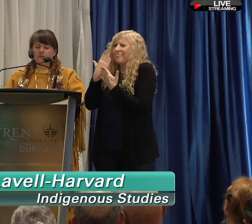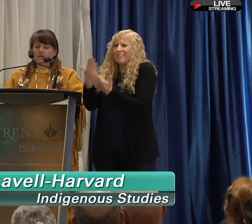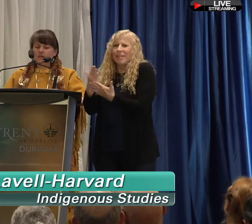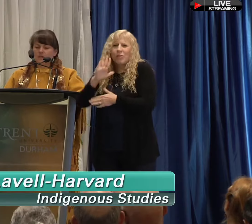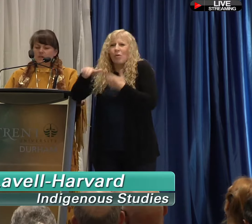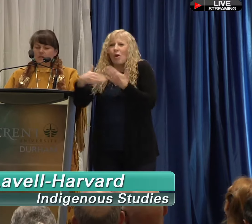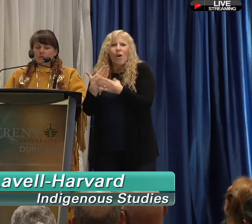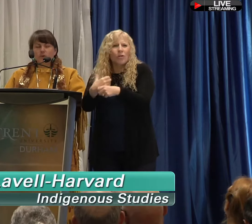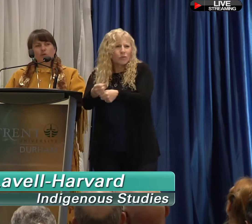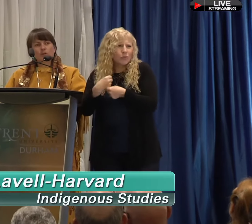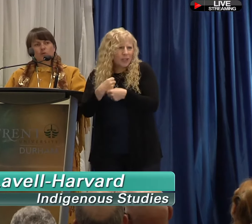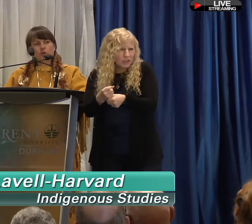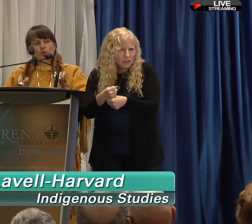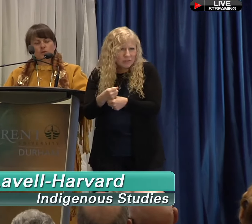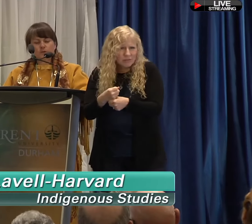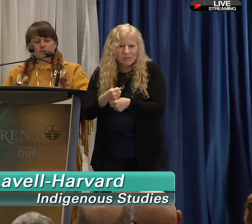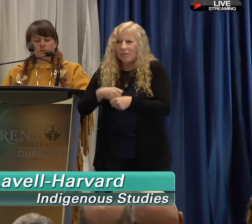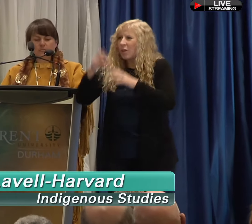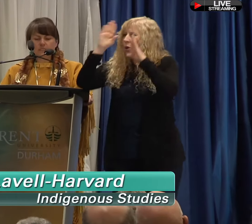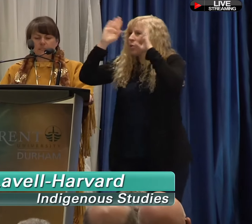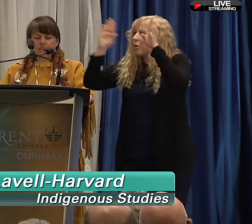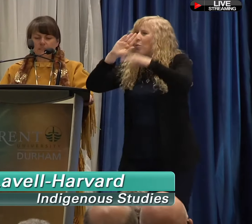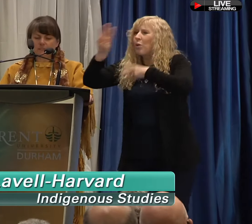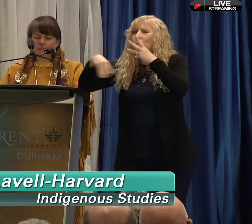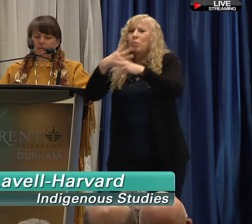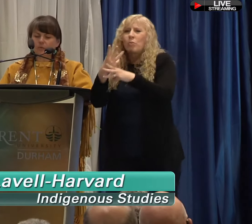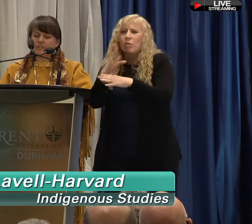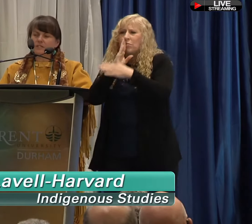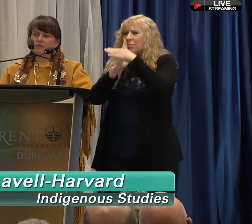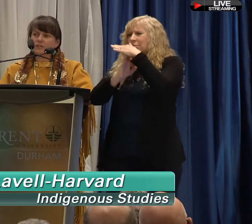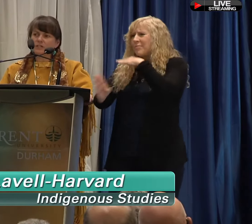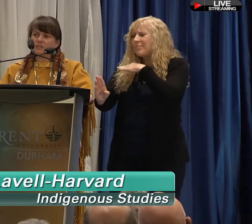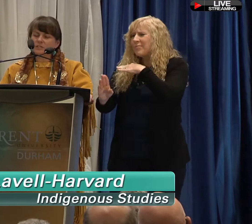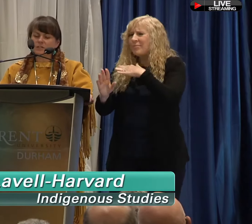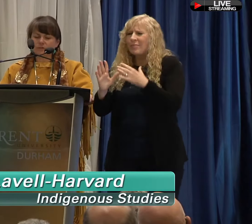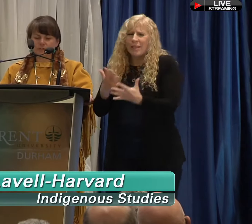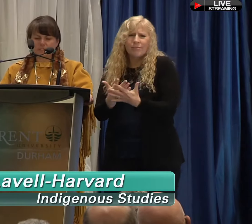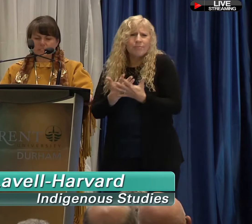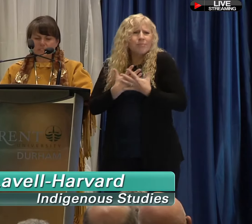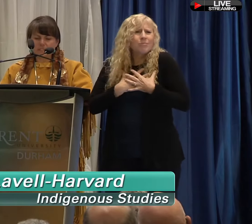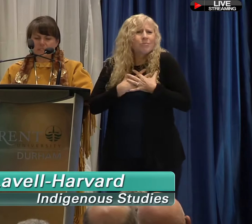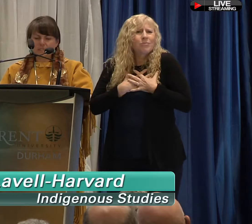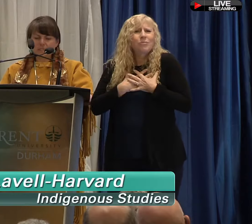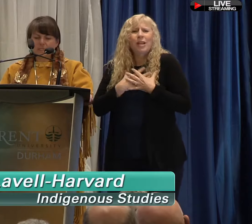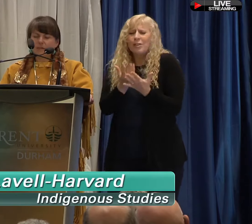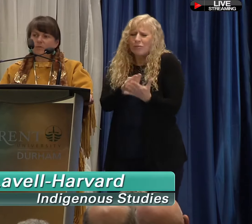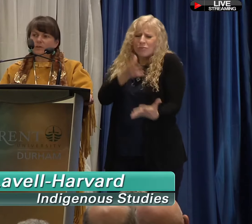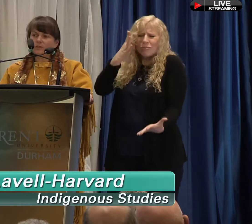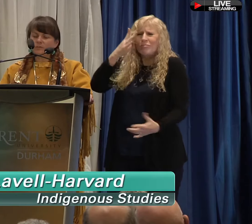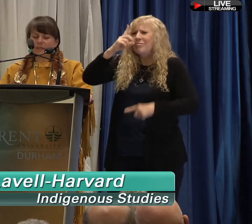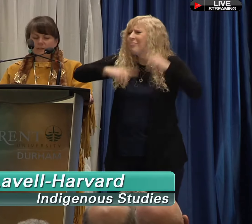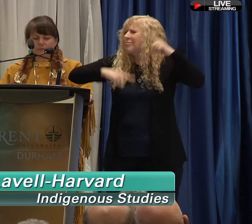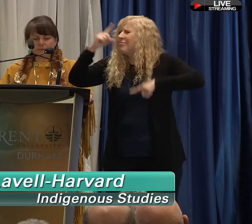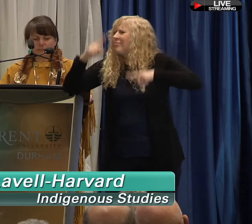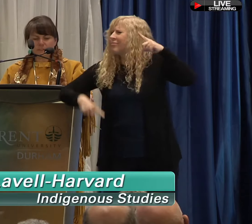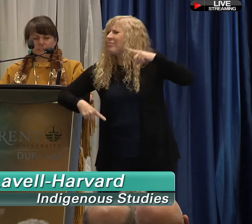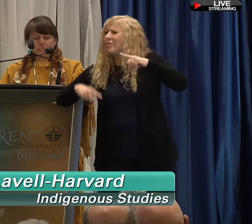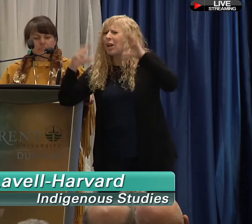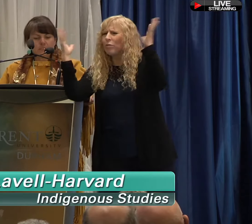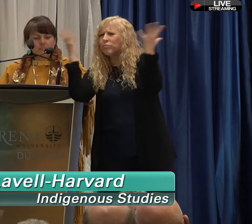creation. We greet the world with humility and embrace the richness, diversity, and the wonder of